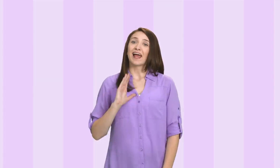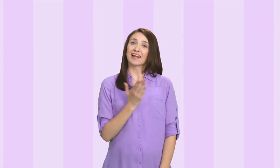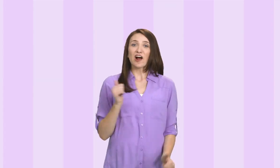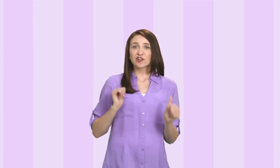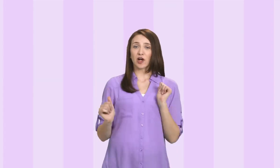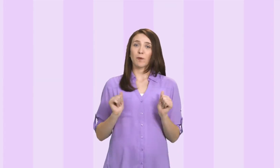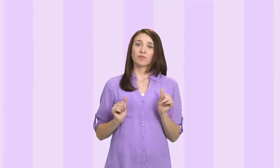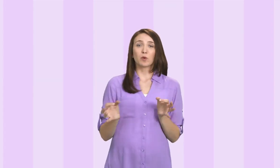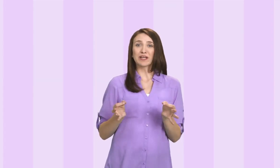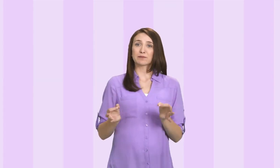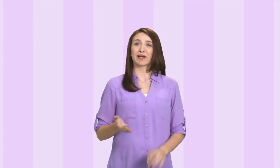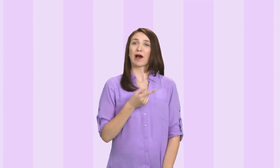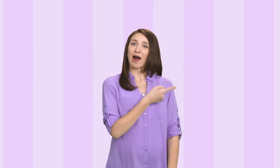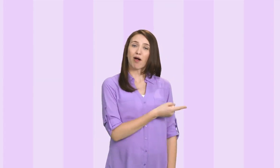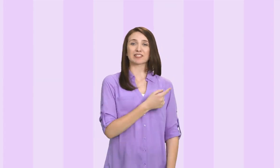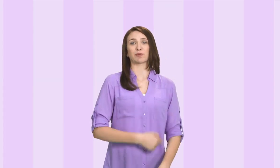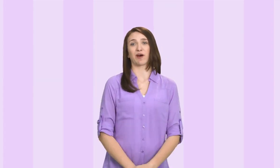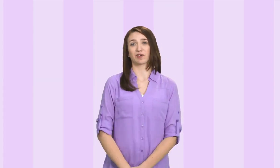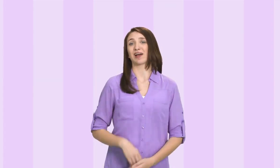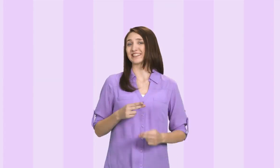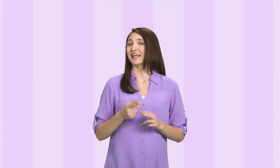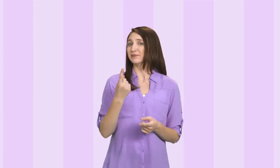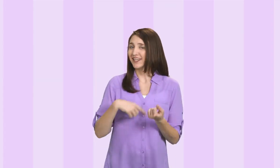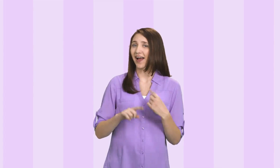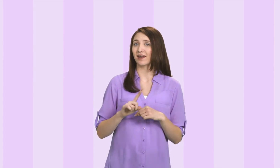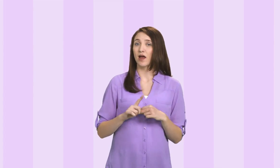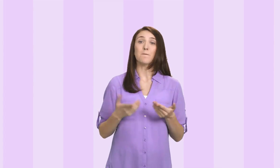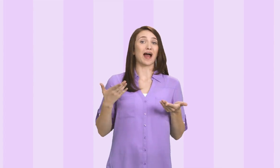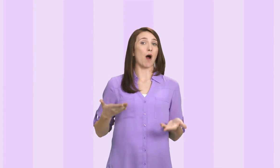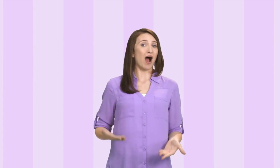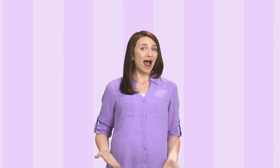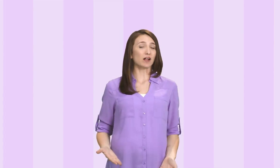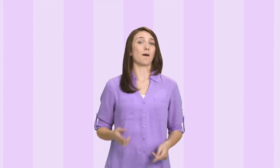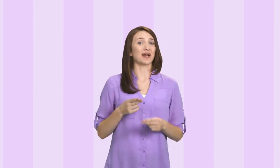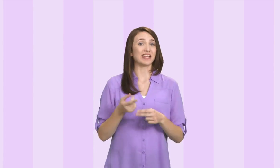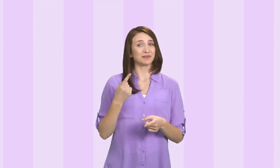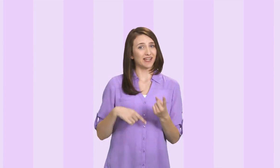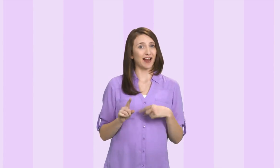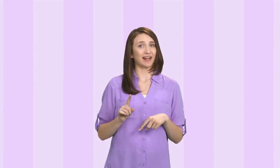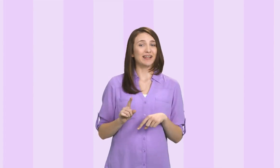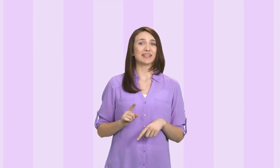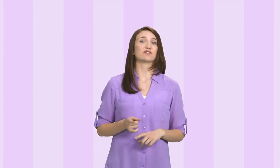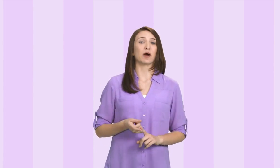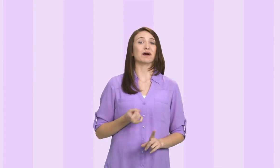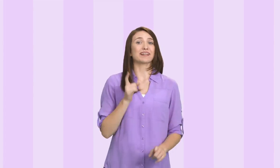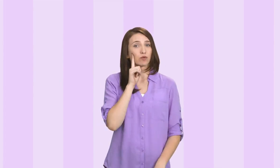In our show, we explained how Alex Brown got his name sign, but how I got my name sign is from a deaf